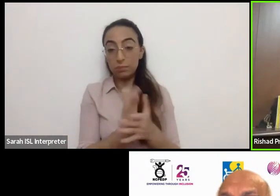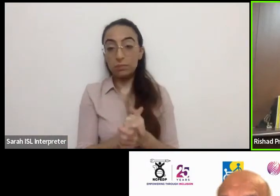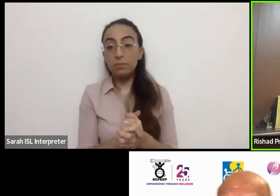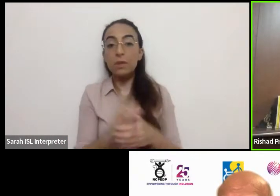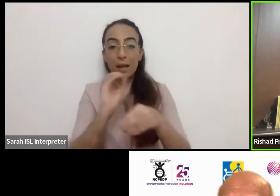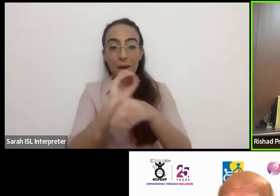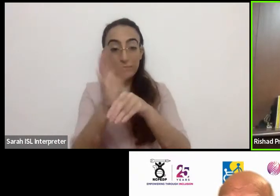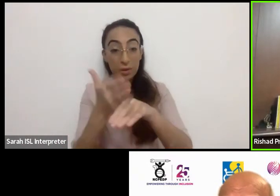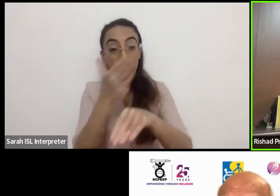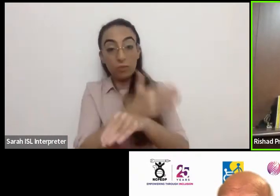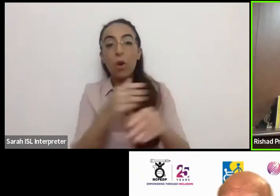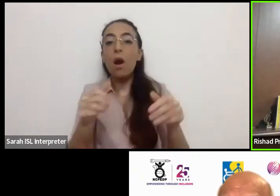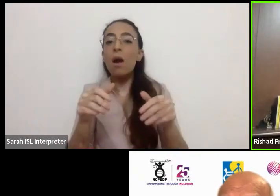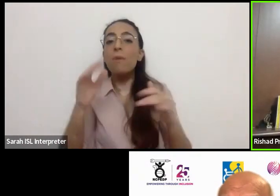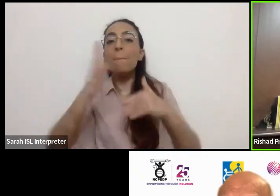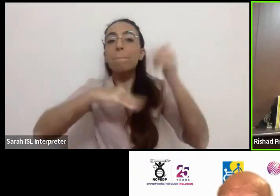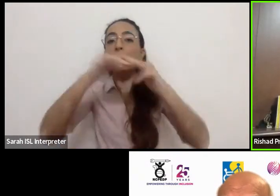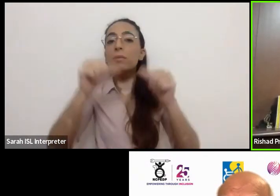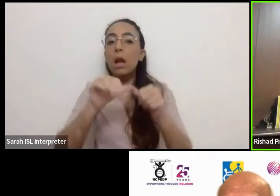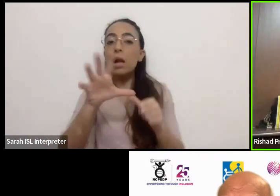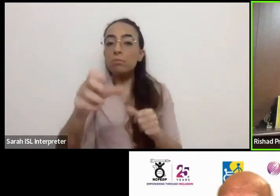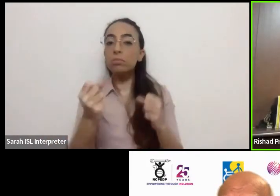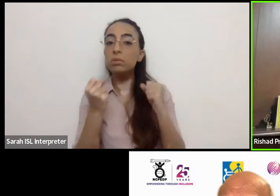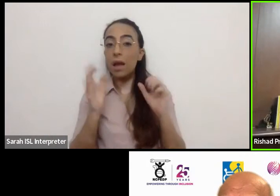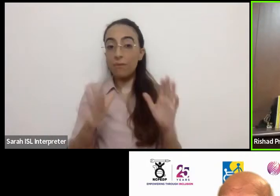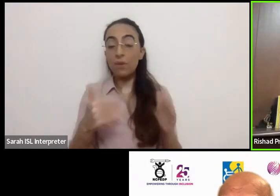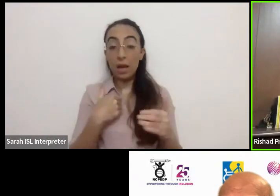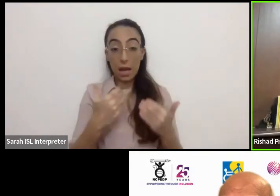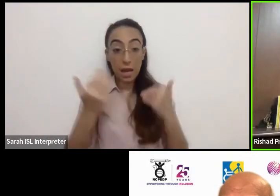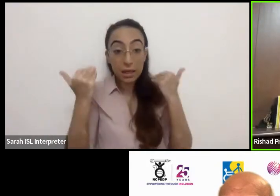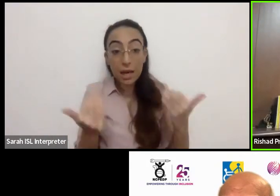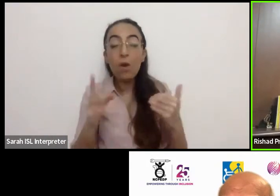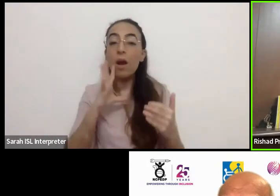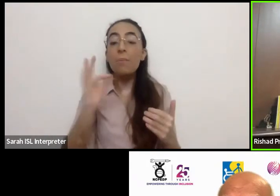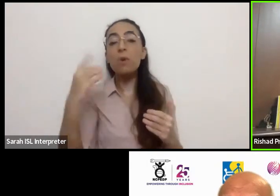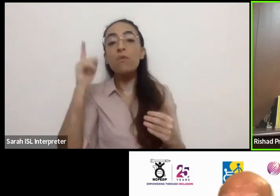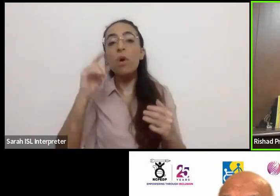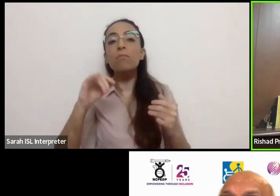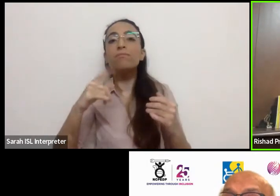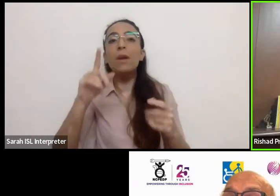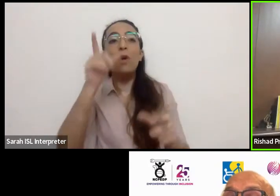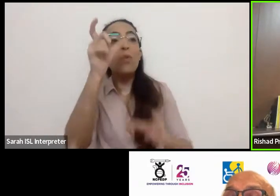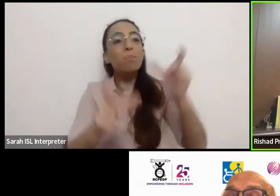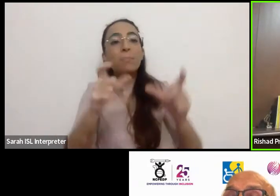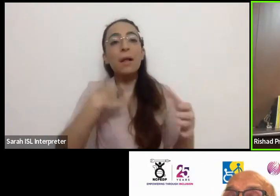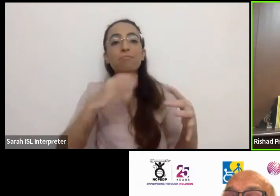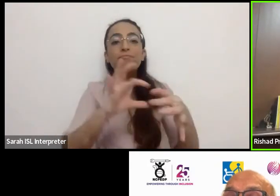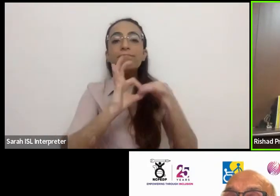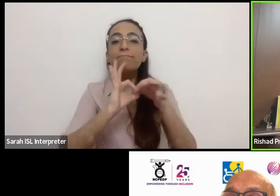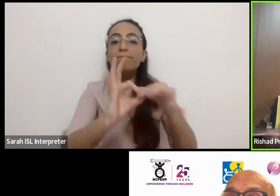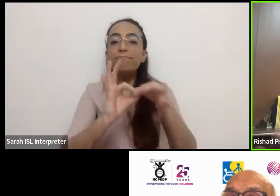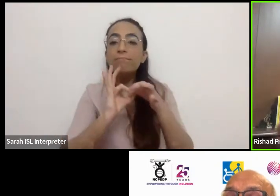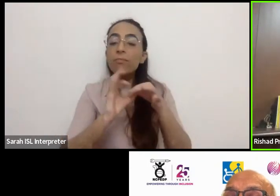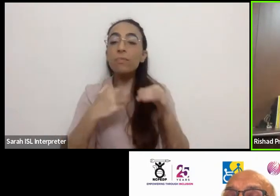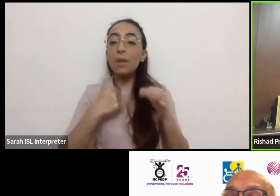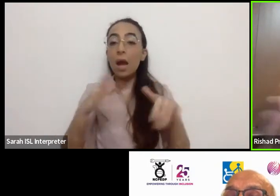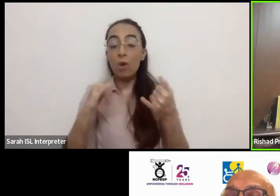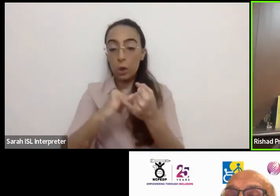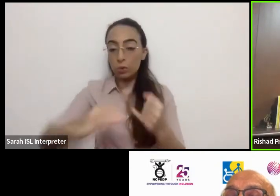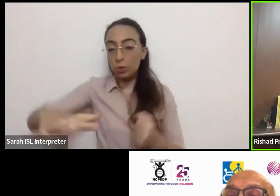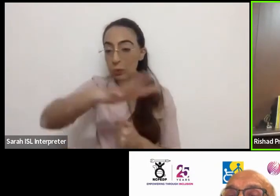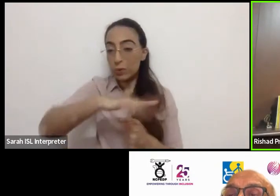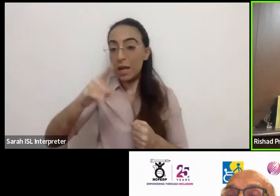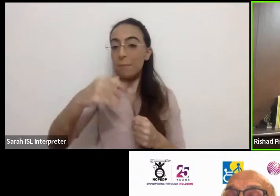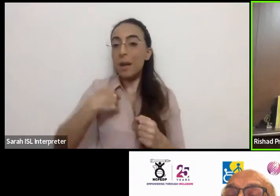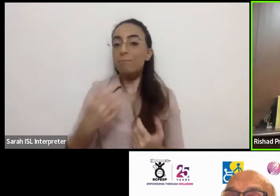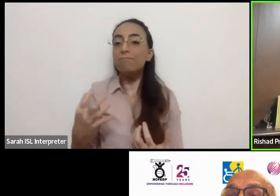pre-COVID world. And then the last thing, which I think is incredibly important, is this whole challenge in socializing. How do you become an integral part of the organization? How are you